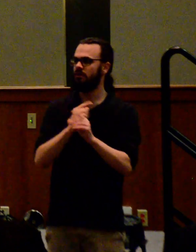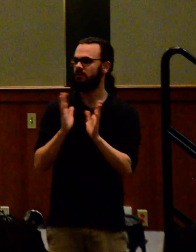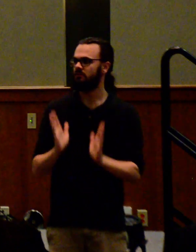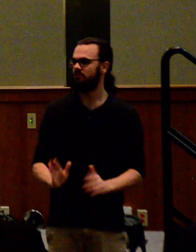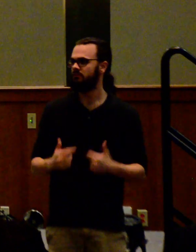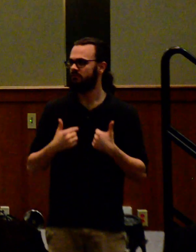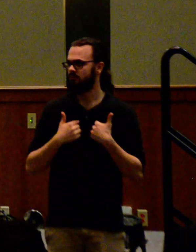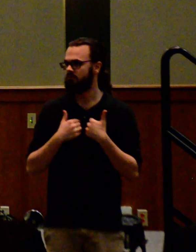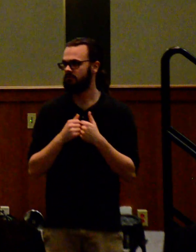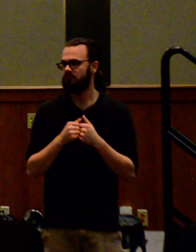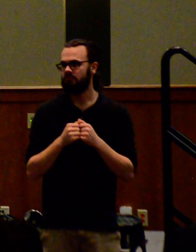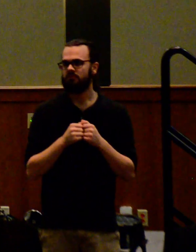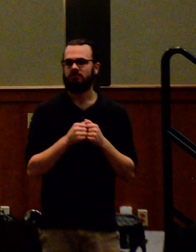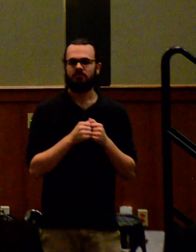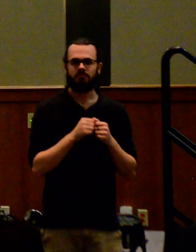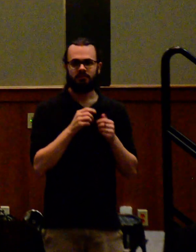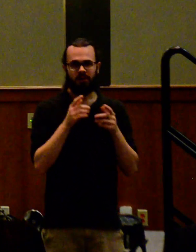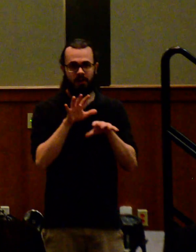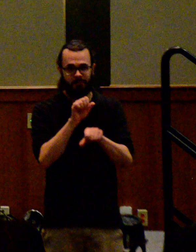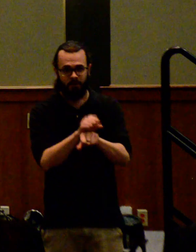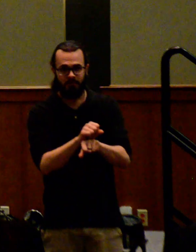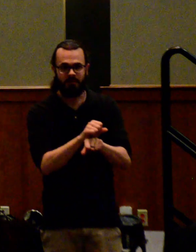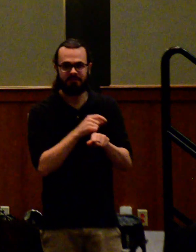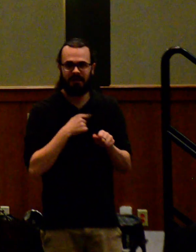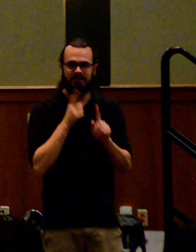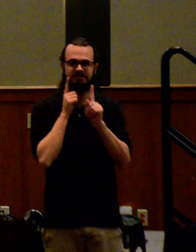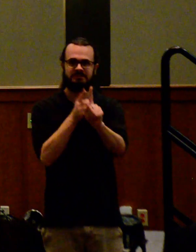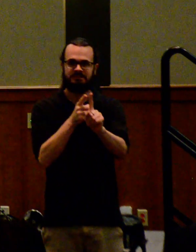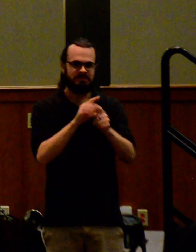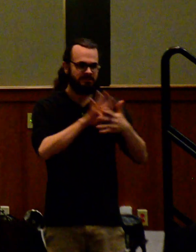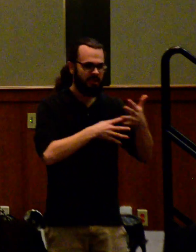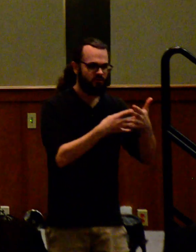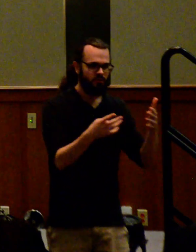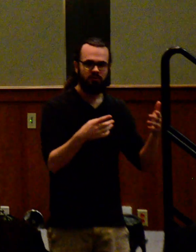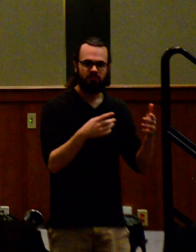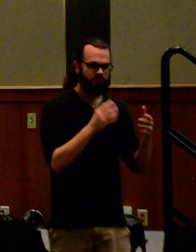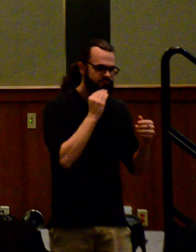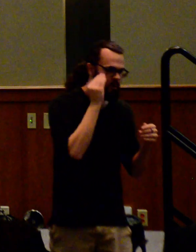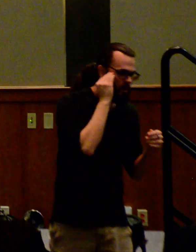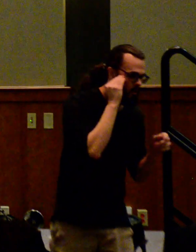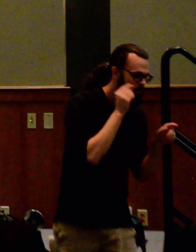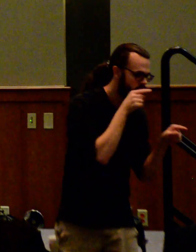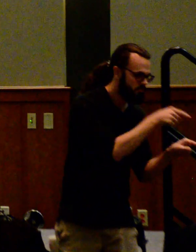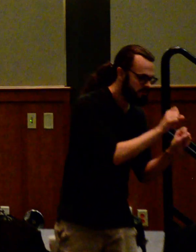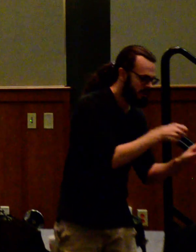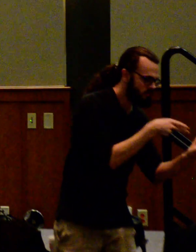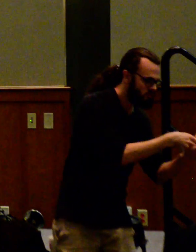I try to schedule his appointments while I'm back home or around my class time so I can be conferencing on phone calls.